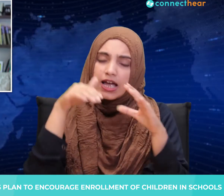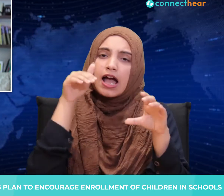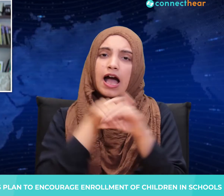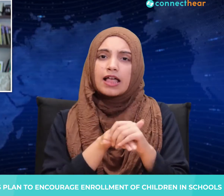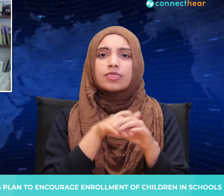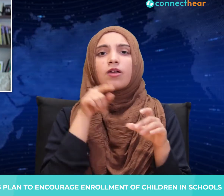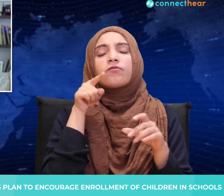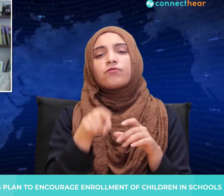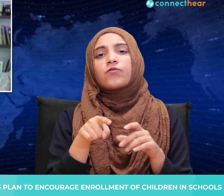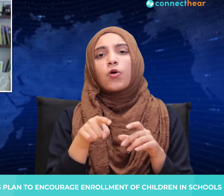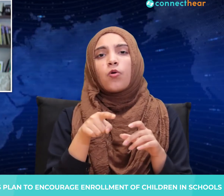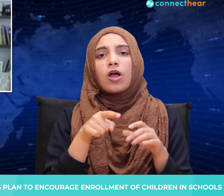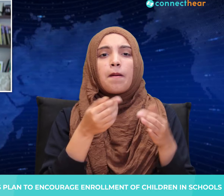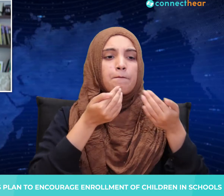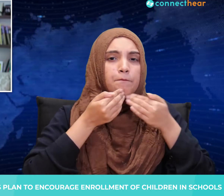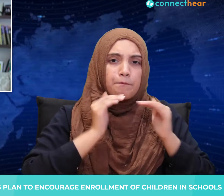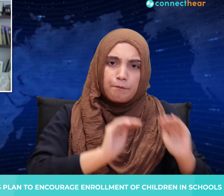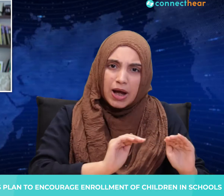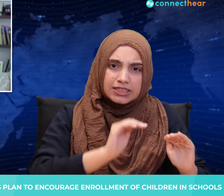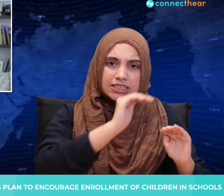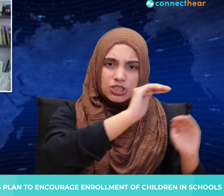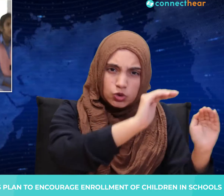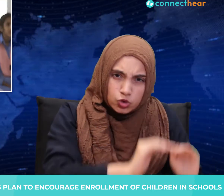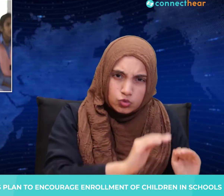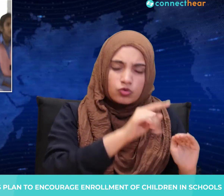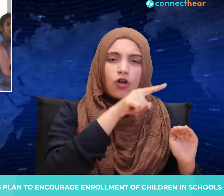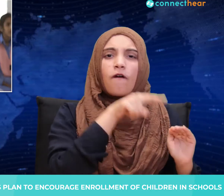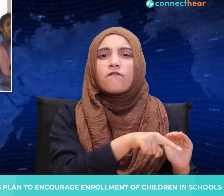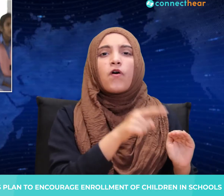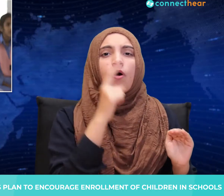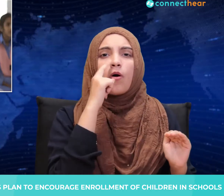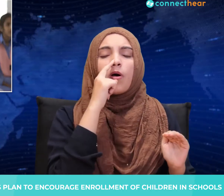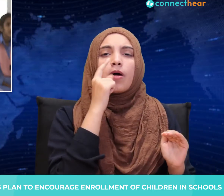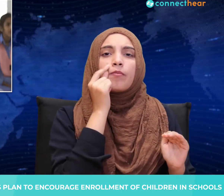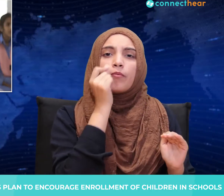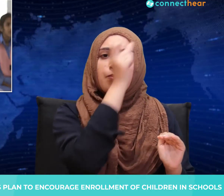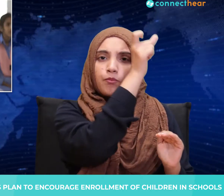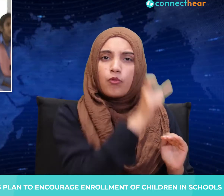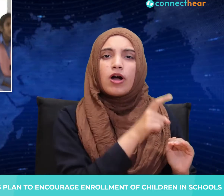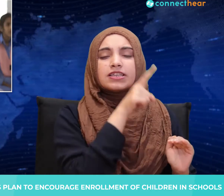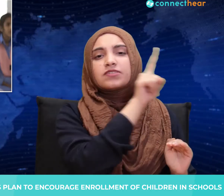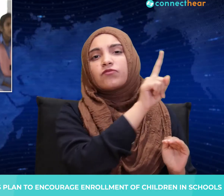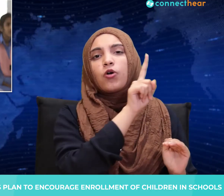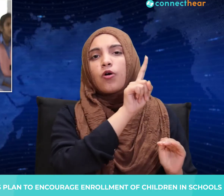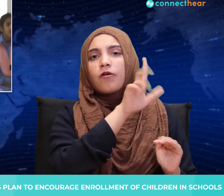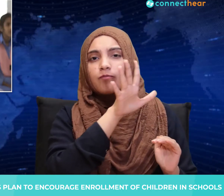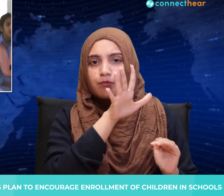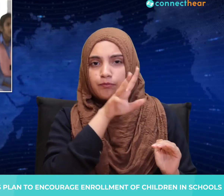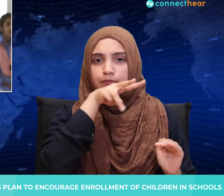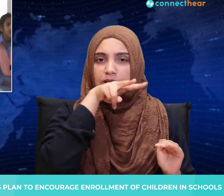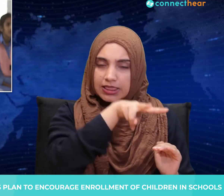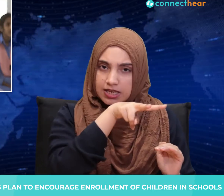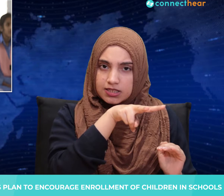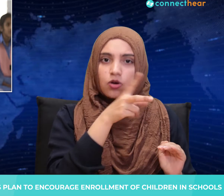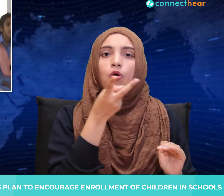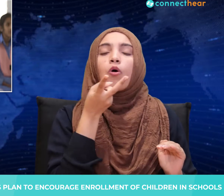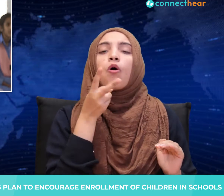Stipends, the primary school boys would get quarterly stipends of Rs 1,500 and